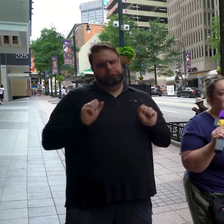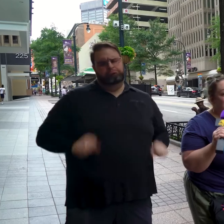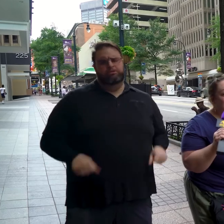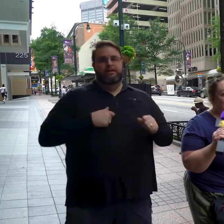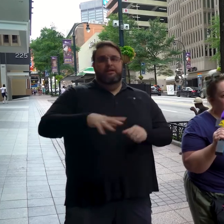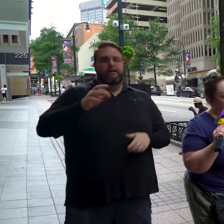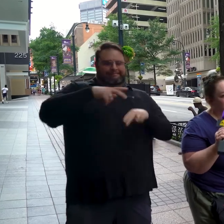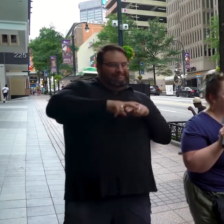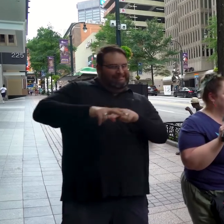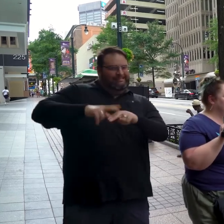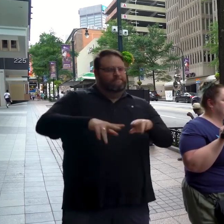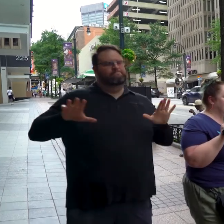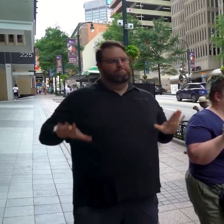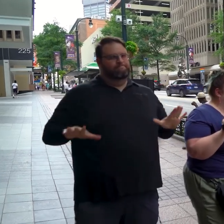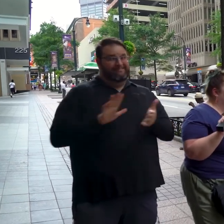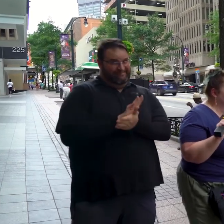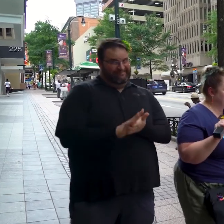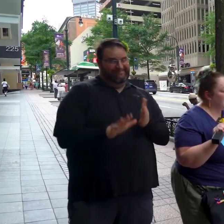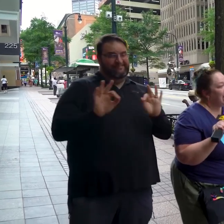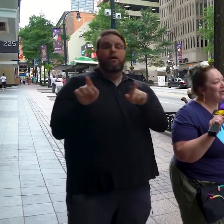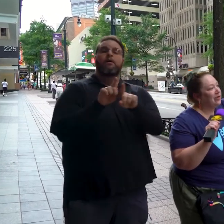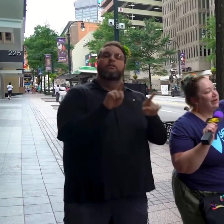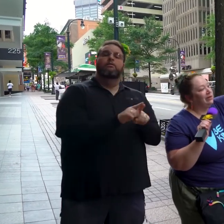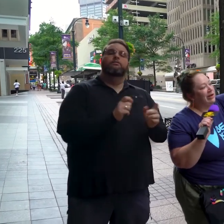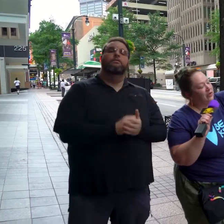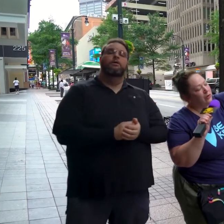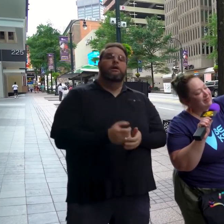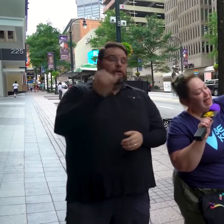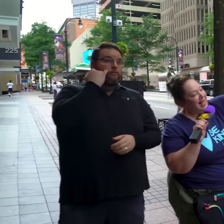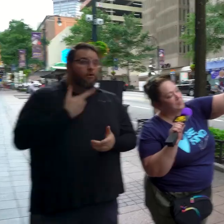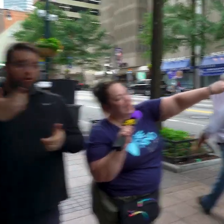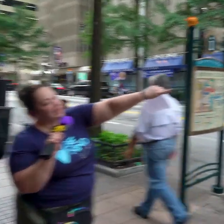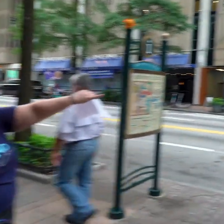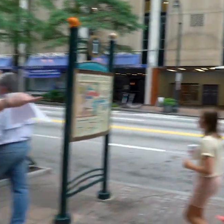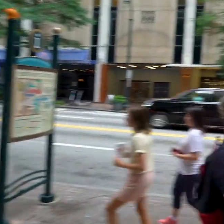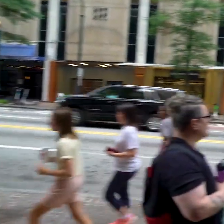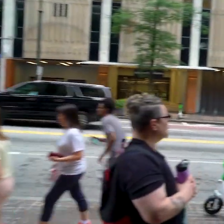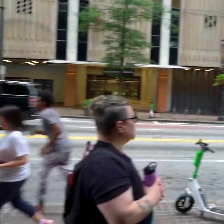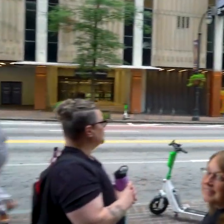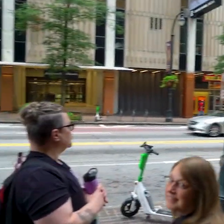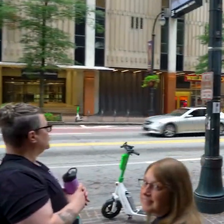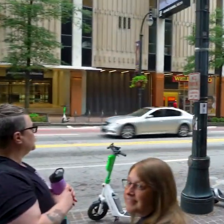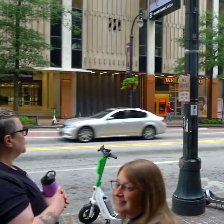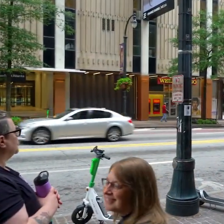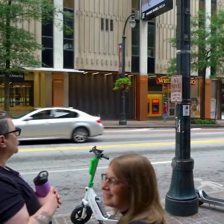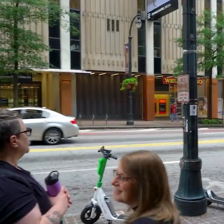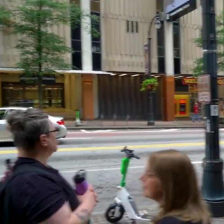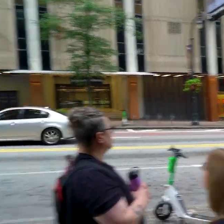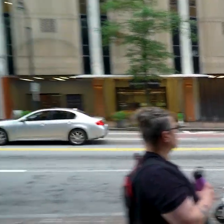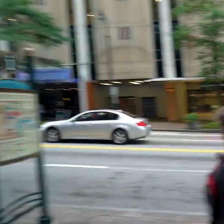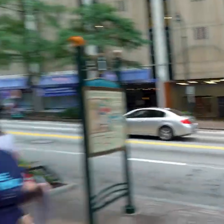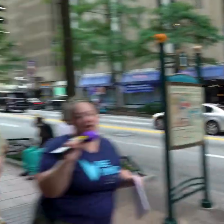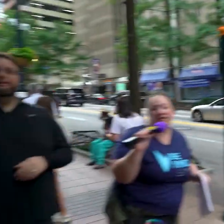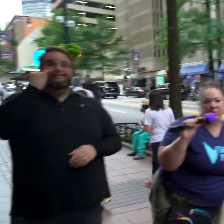and find seating. Nice time. Also, if you were to head back this way a few blocks, that is